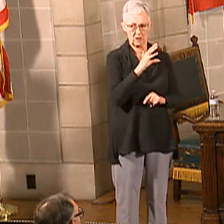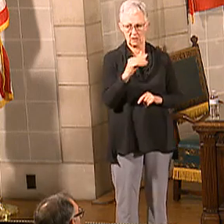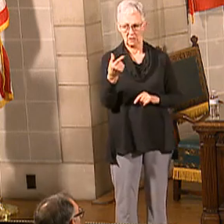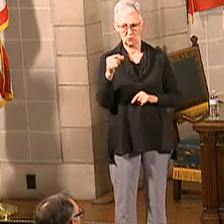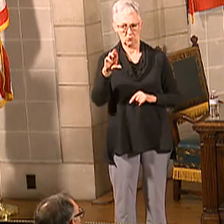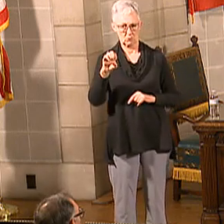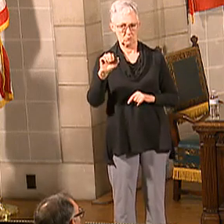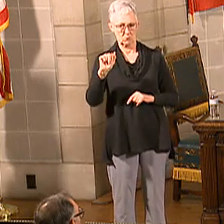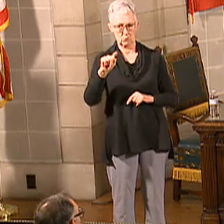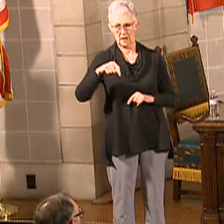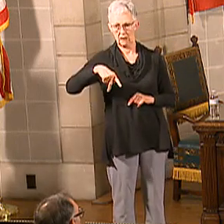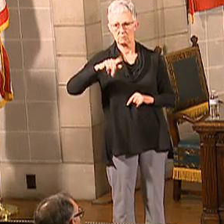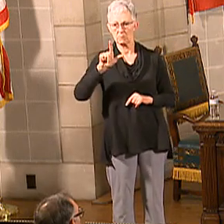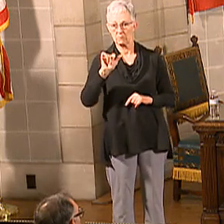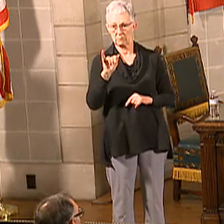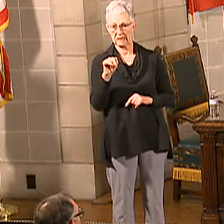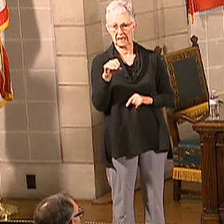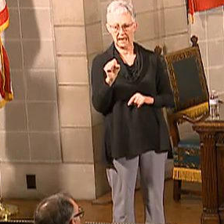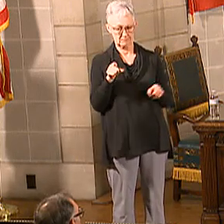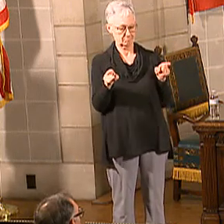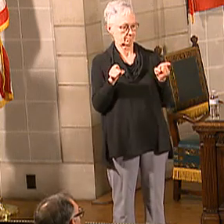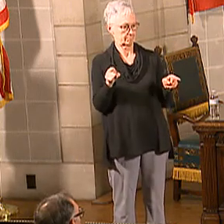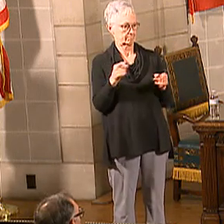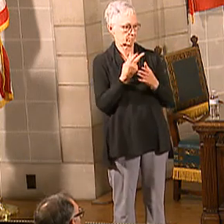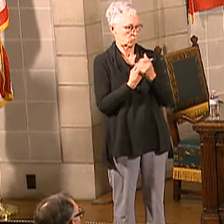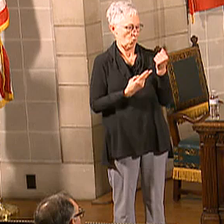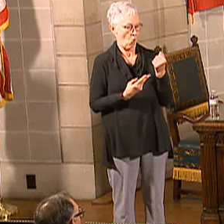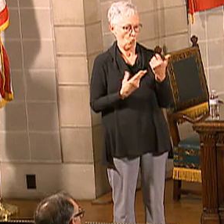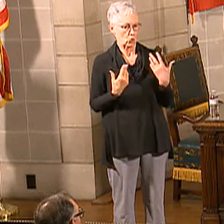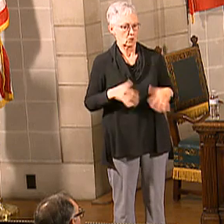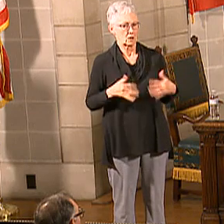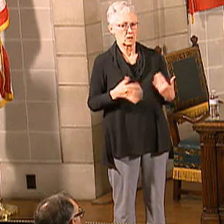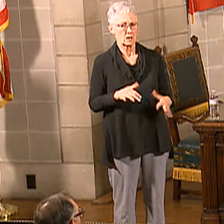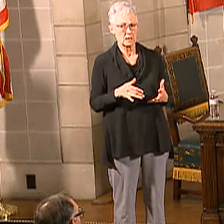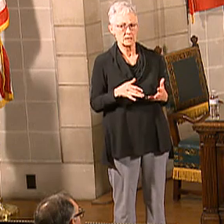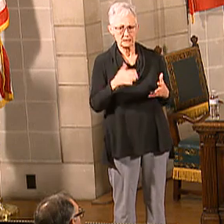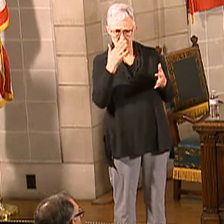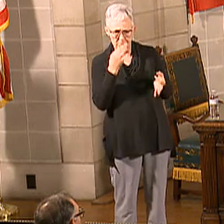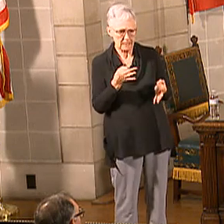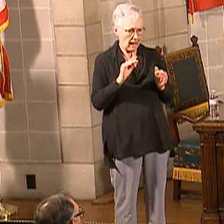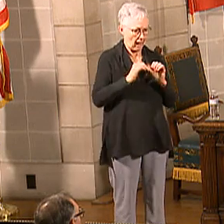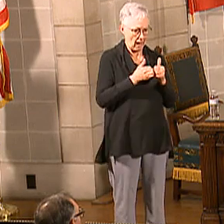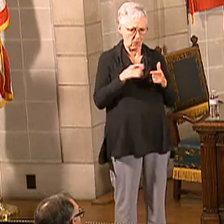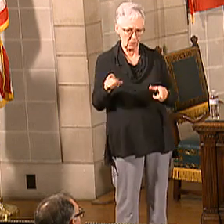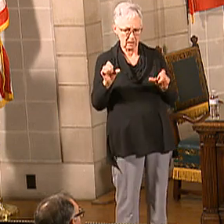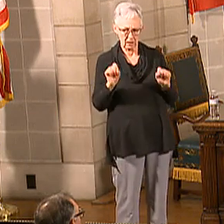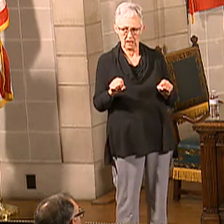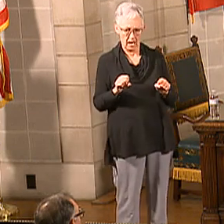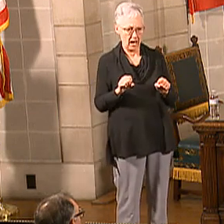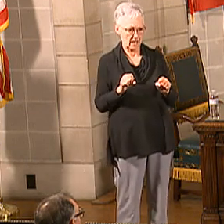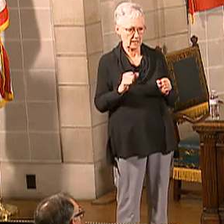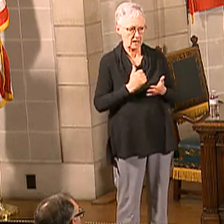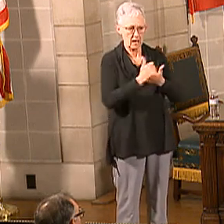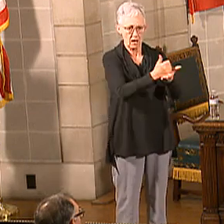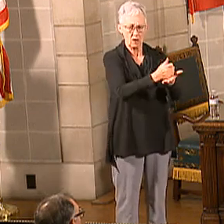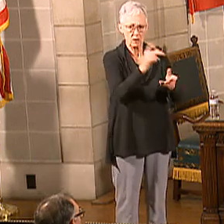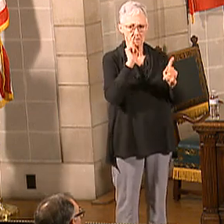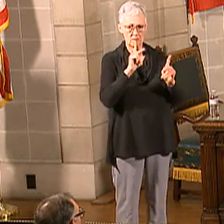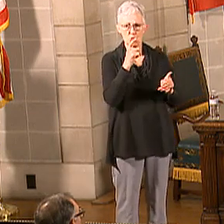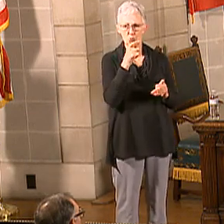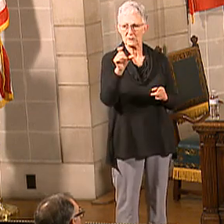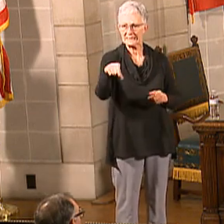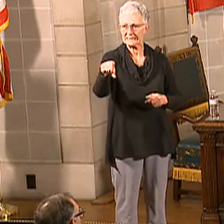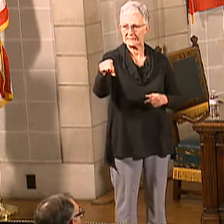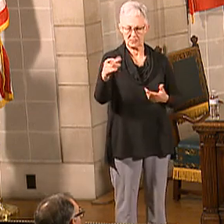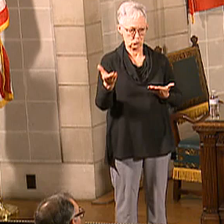all taking steps to be able to make it easier for folks through this emergency to be able to get access to the services that are helpful. So for